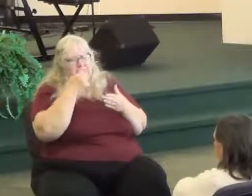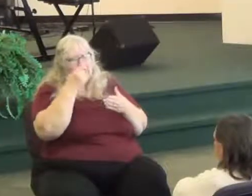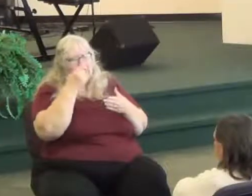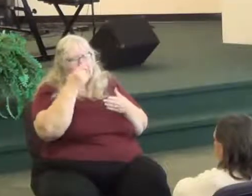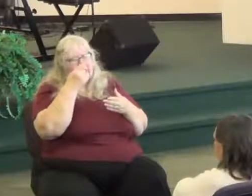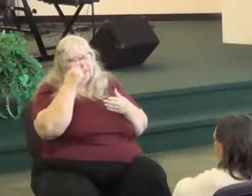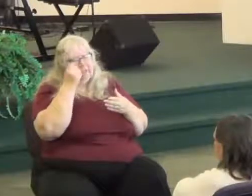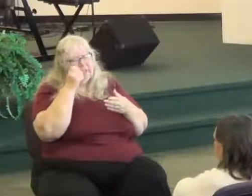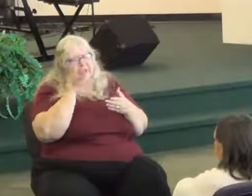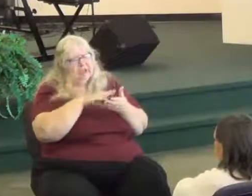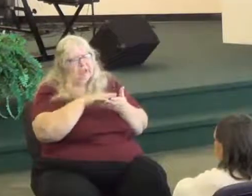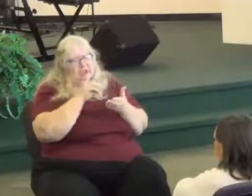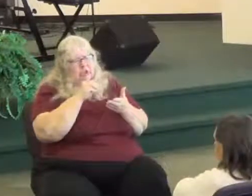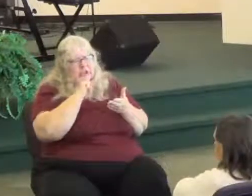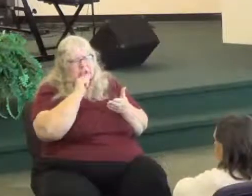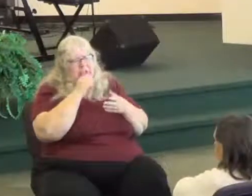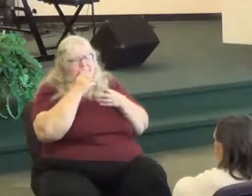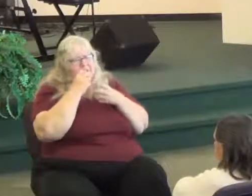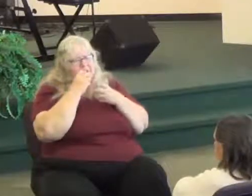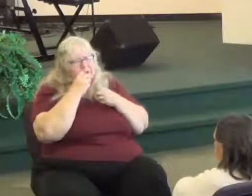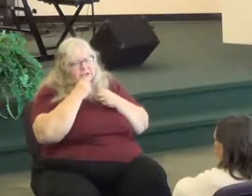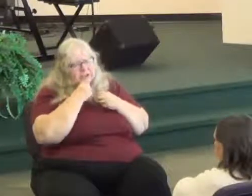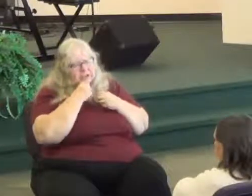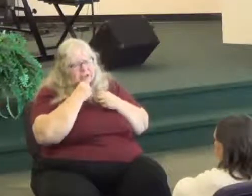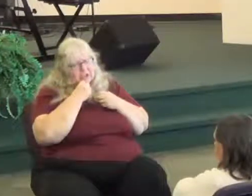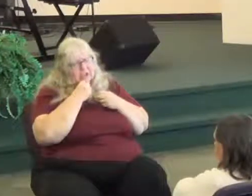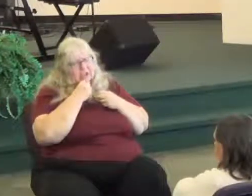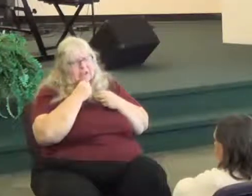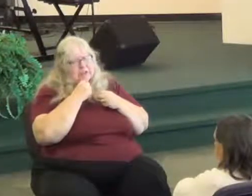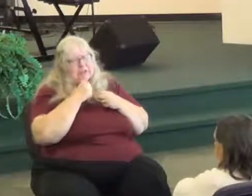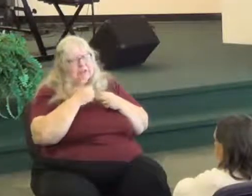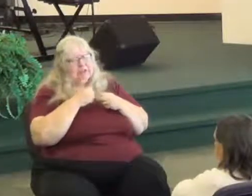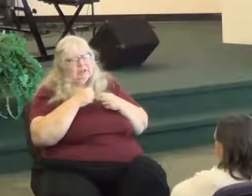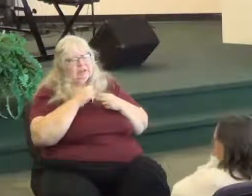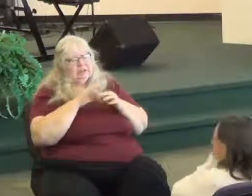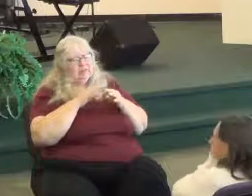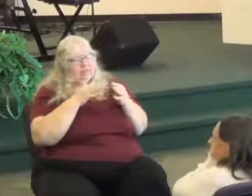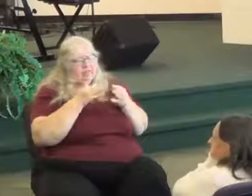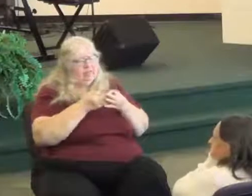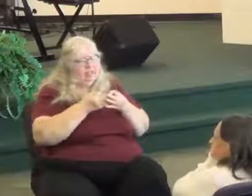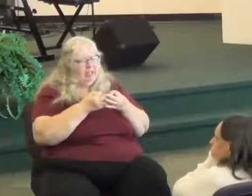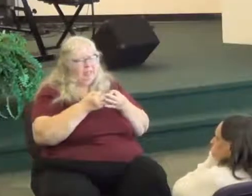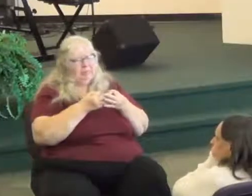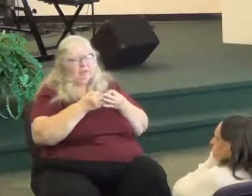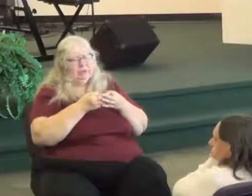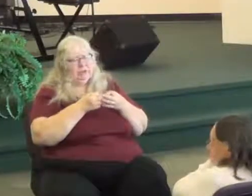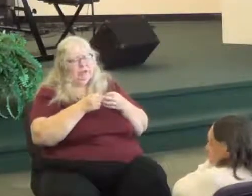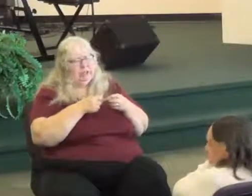family. He's learned to cherish Christ as most precious. Yes.